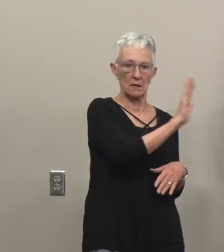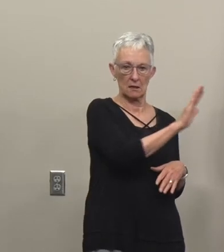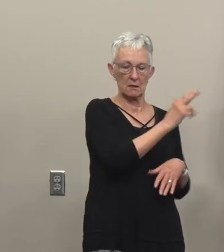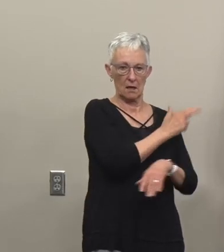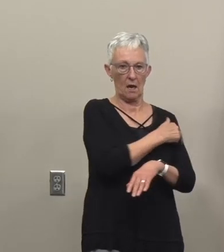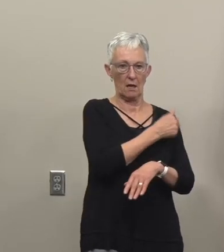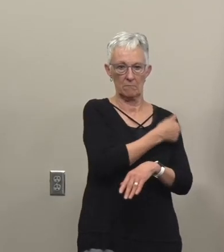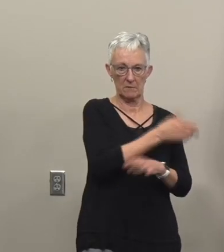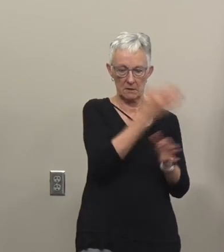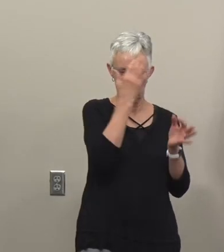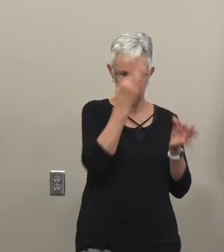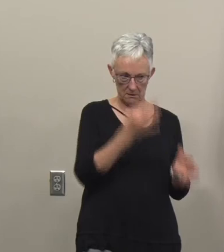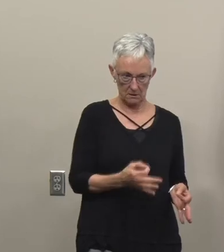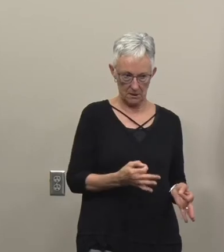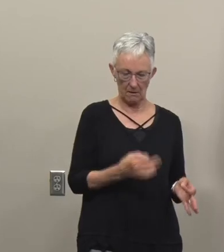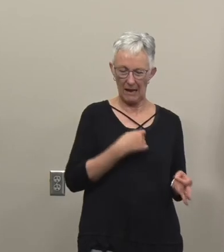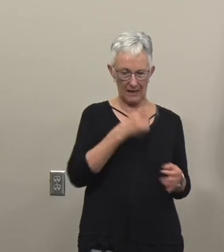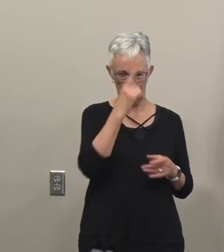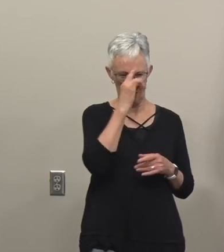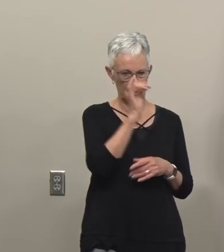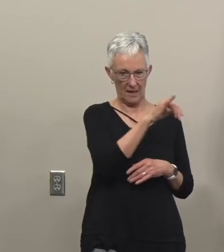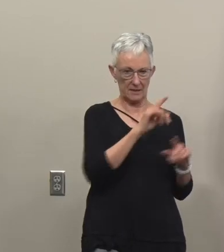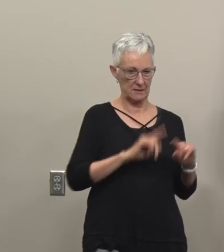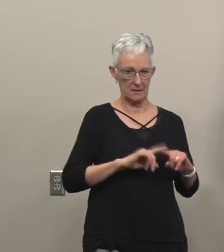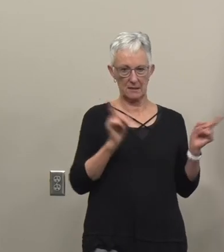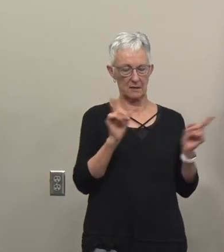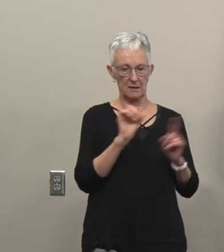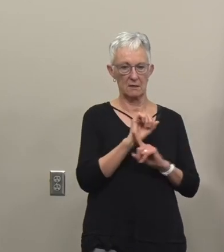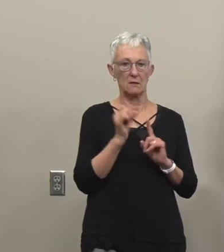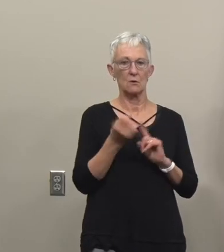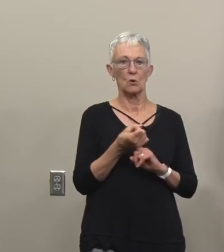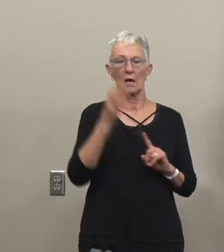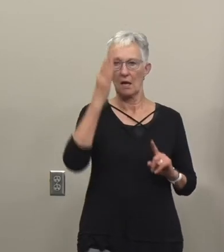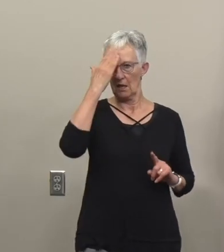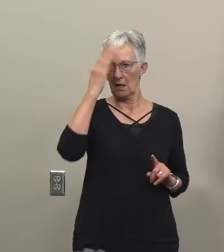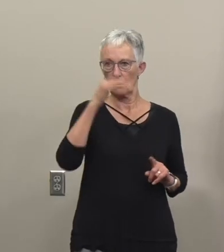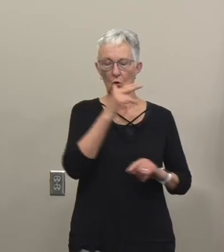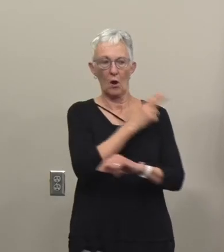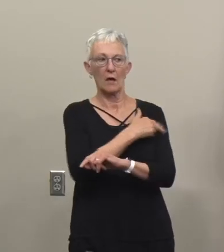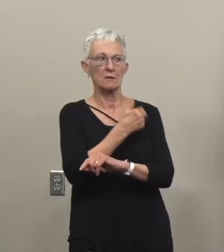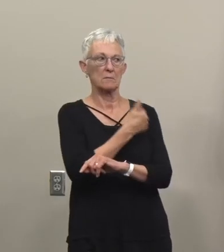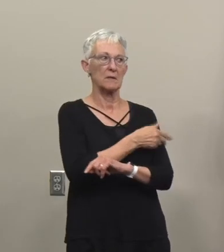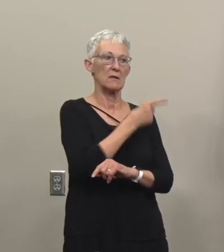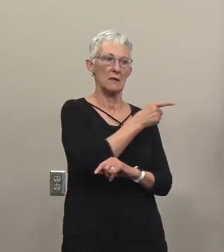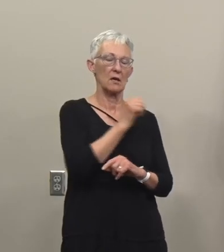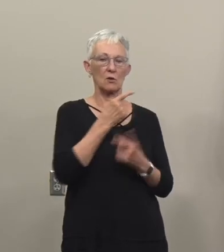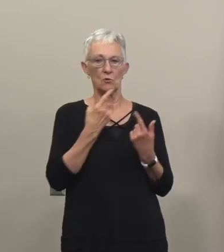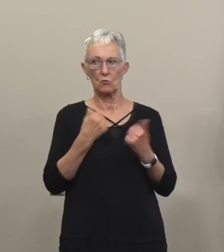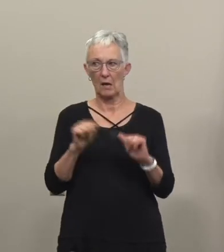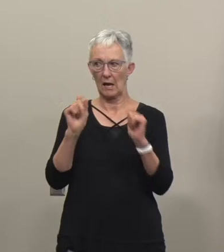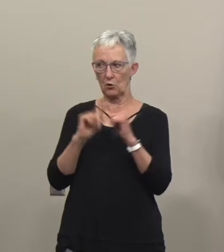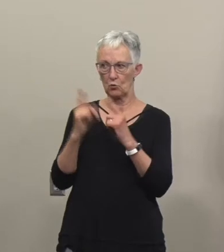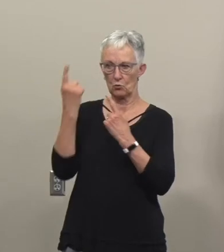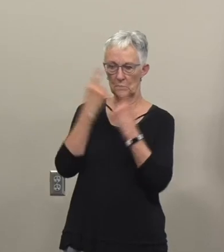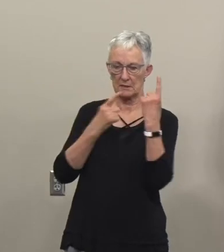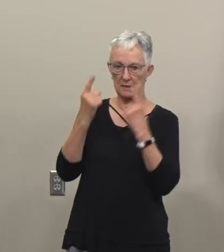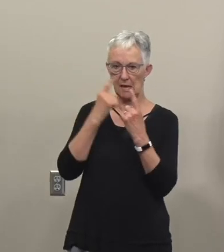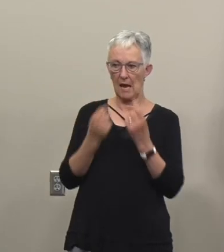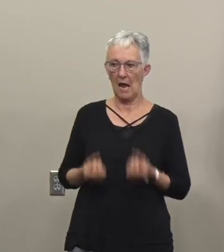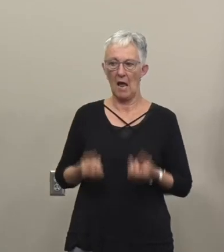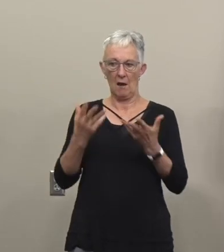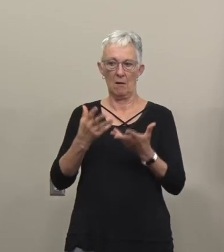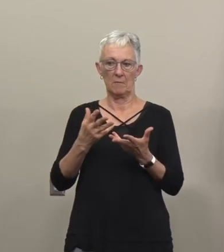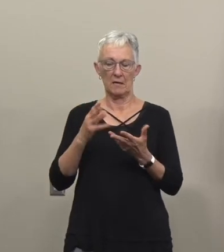we talk about loosening restrictions. But I know that the hospitals are taking into consideration the number of positive patients